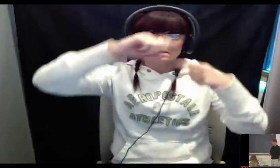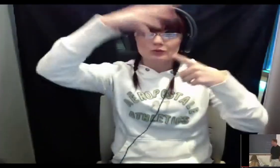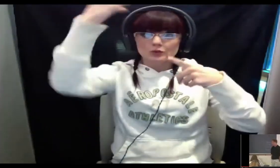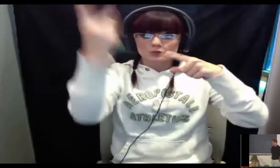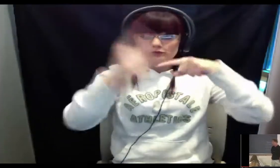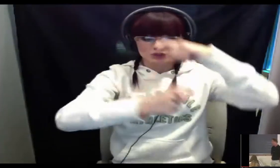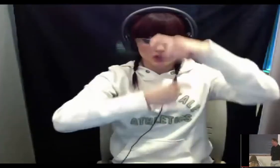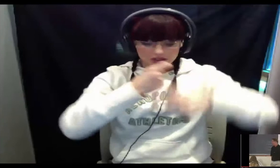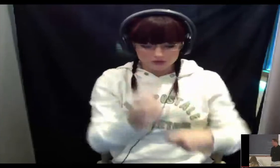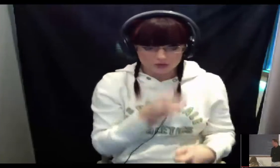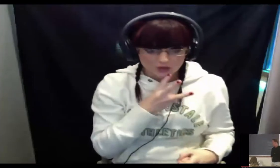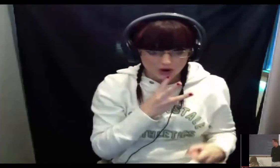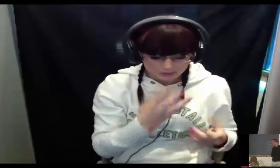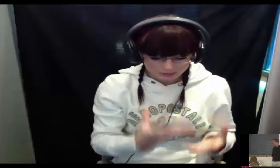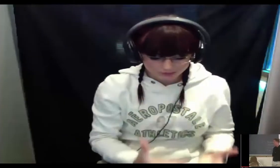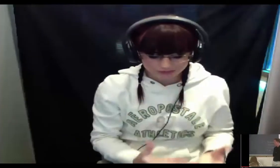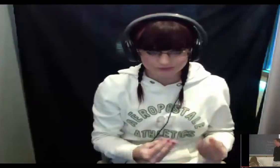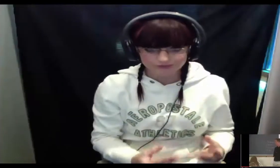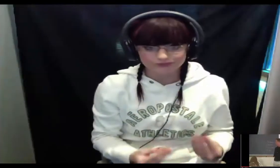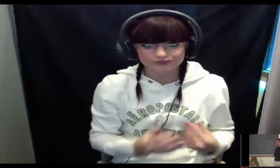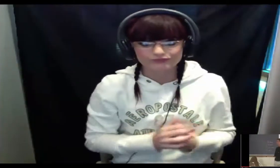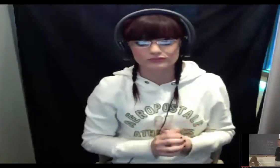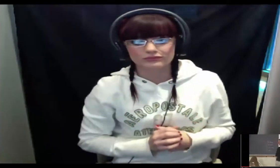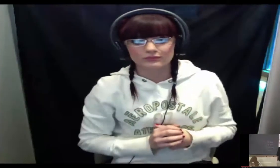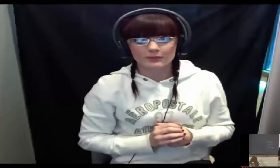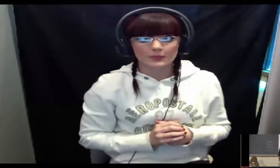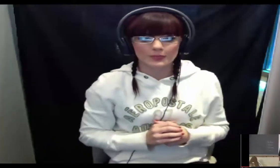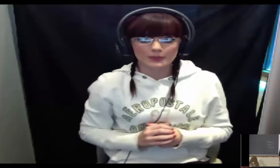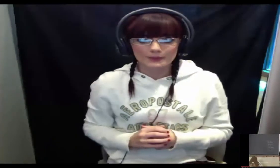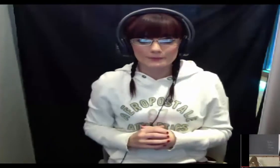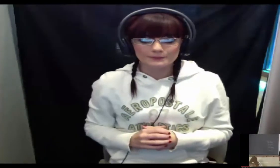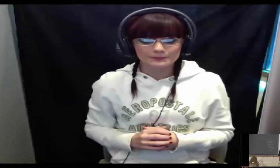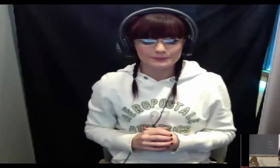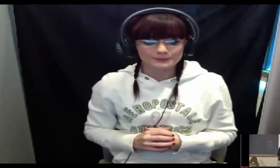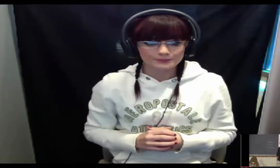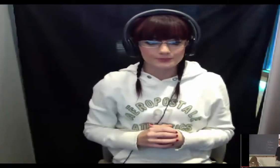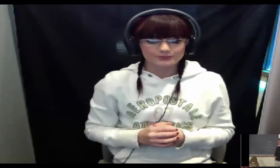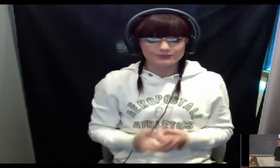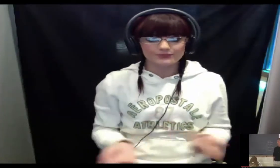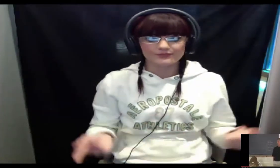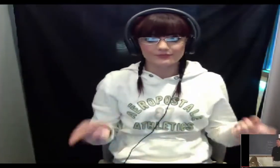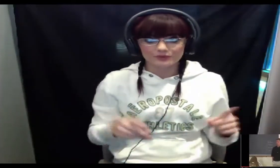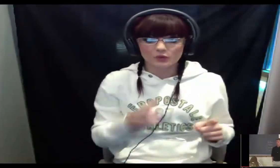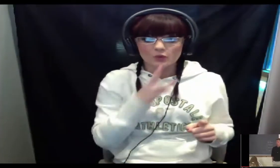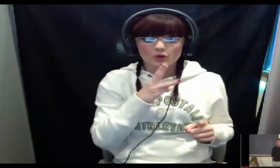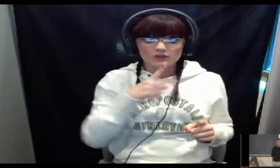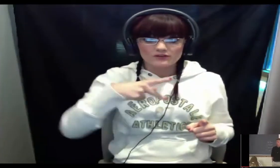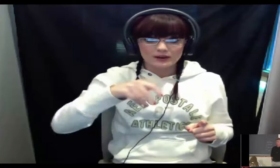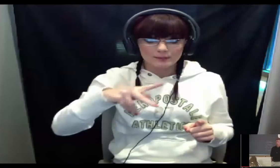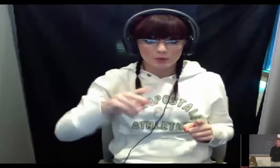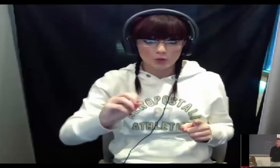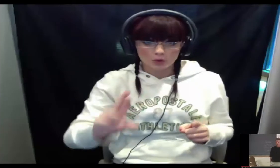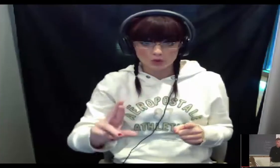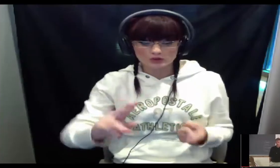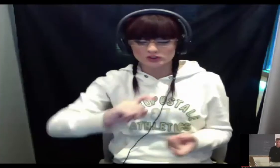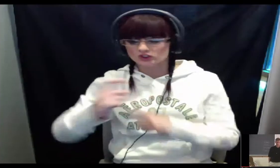Condensation, process in which gaseous water, which happens to be water vapor, is changed into a liquid form, which would be regular